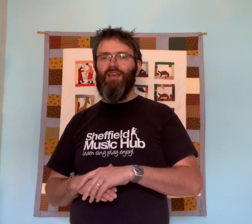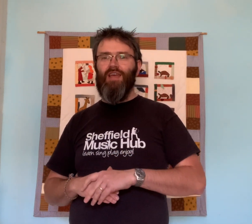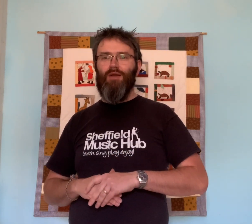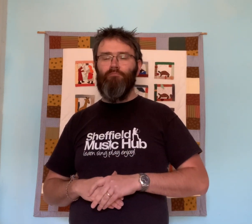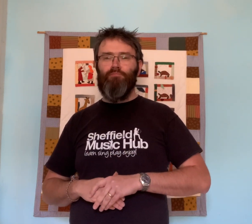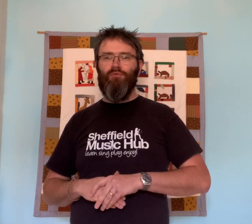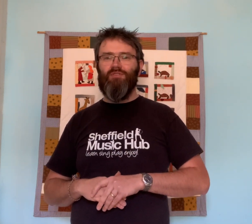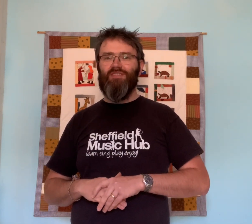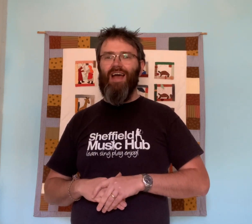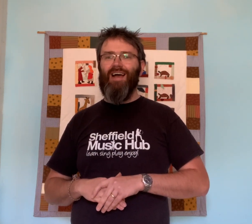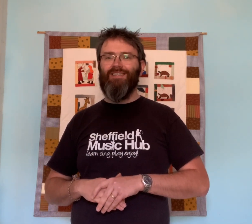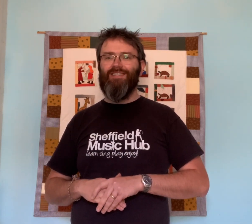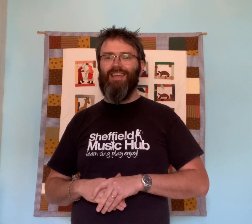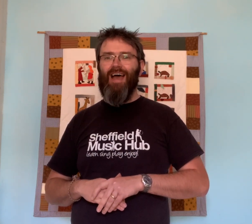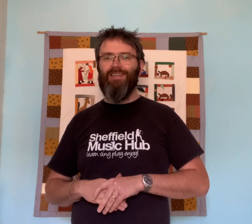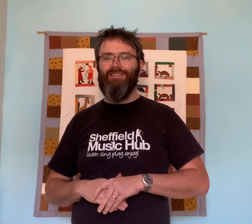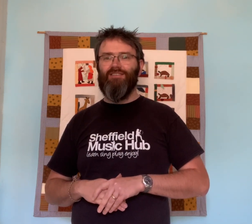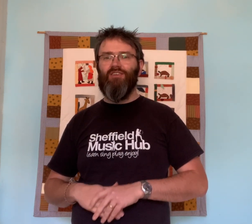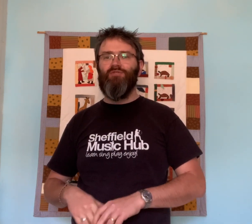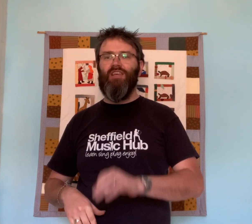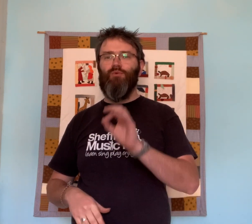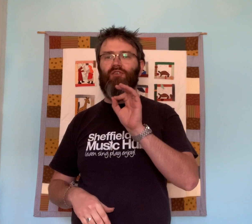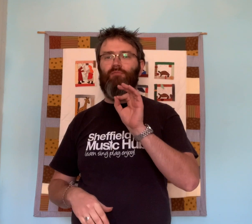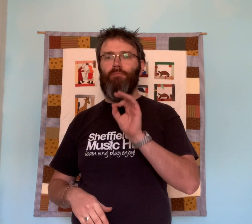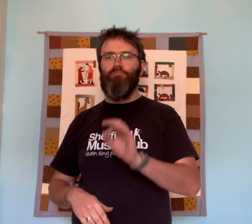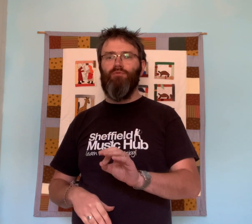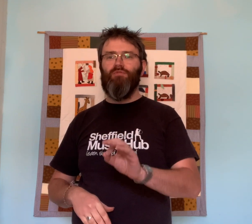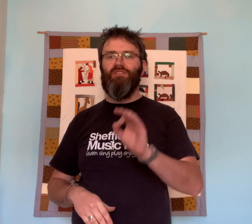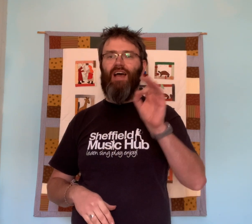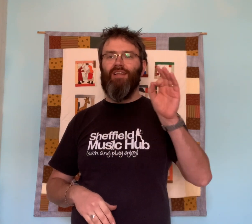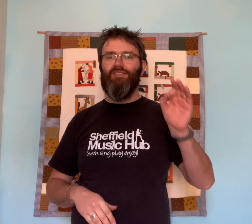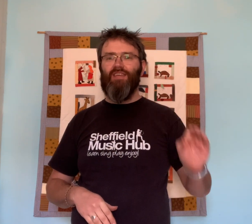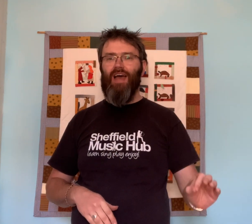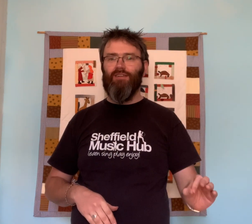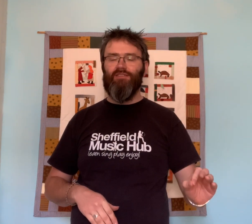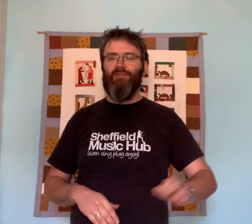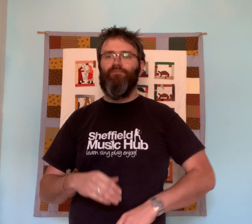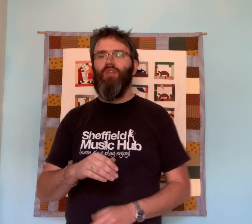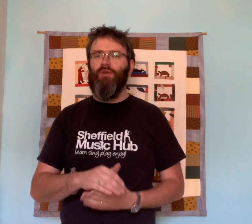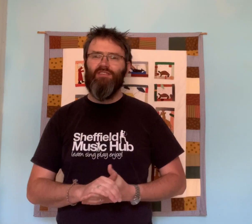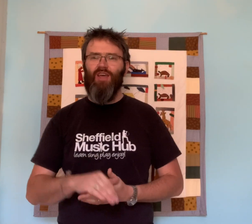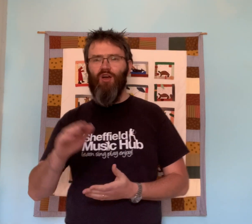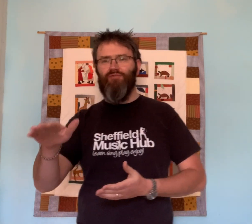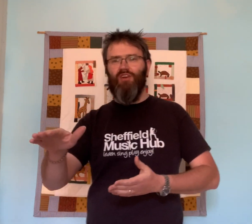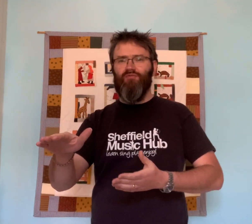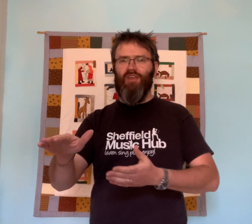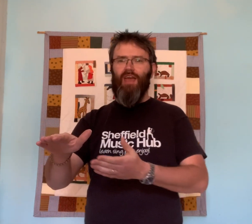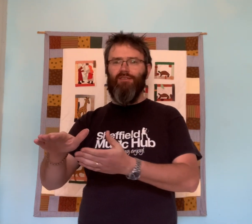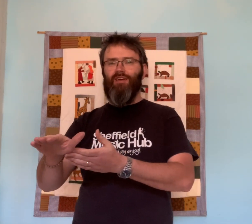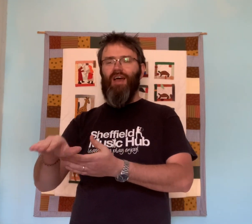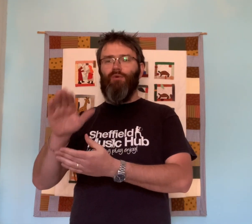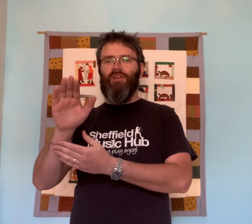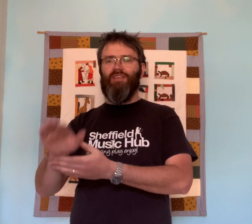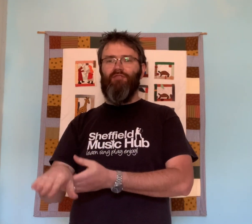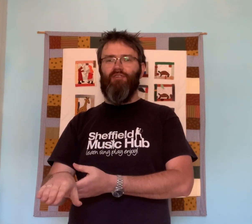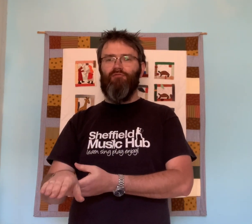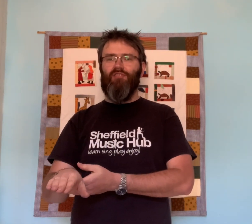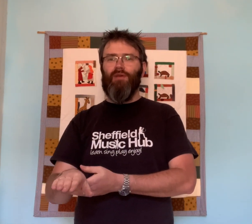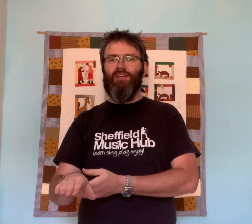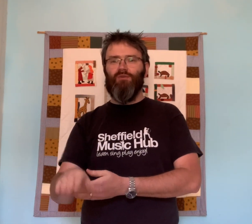say boots and cats. Can you say the word for me? Boots and cats. I'm going to say it over and over again, and we're going to say it really rhythmically. So I'm going to give